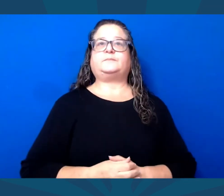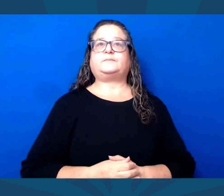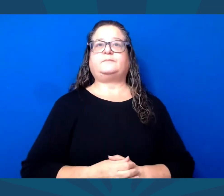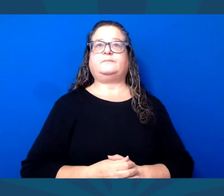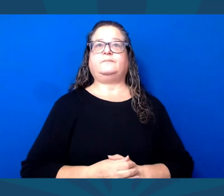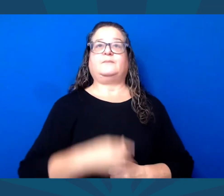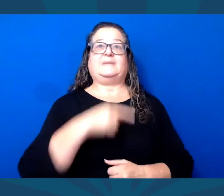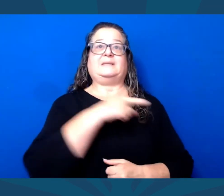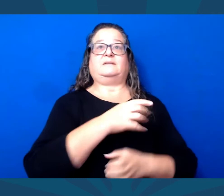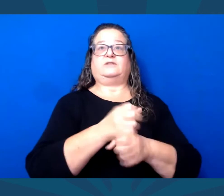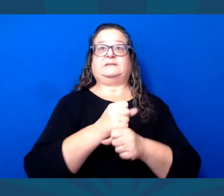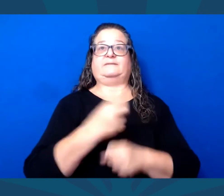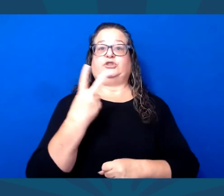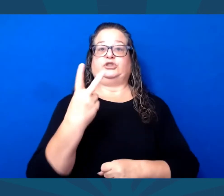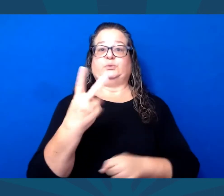for president